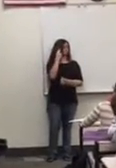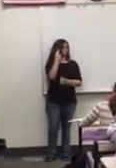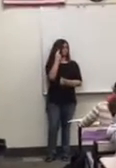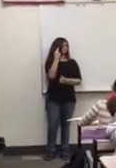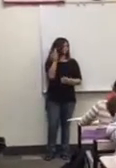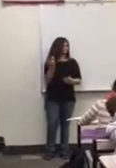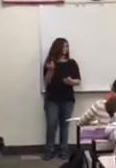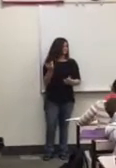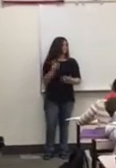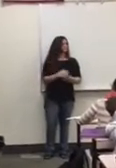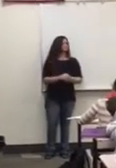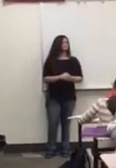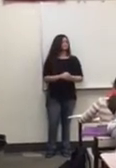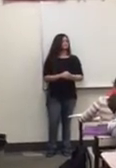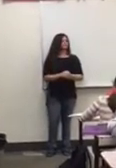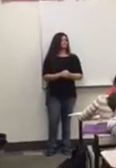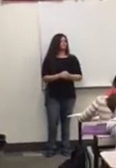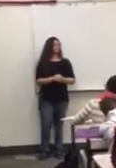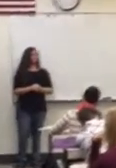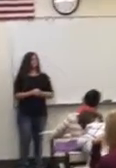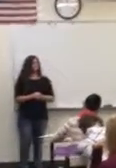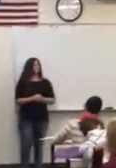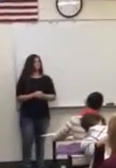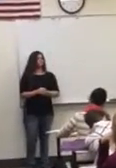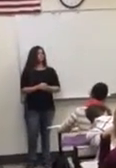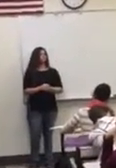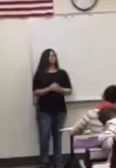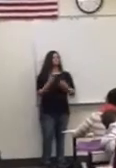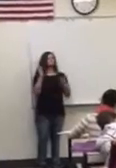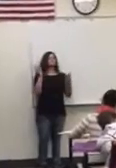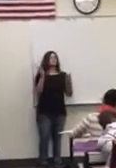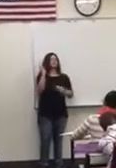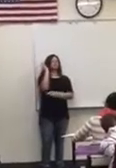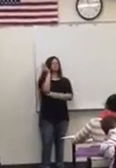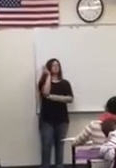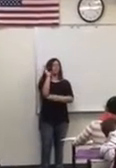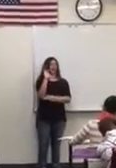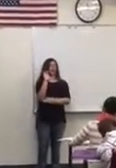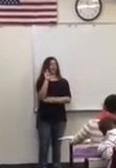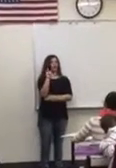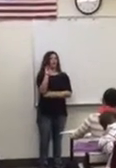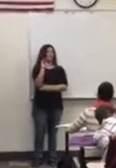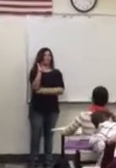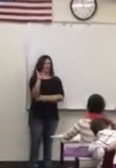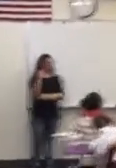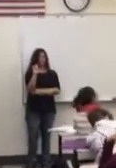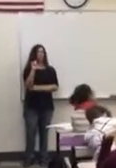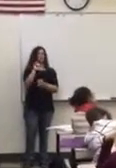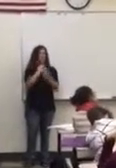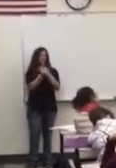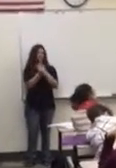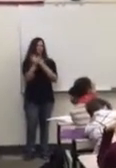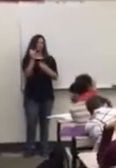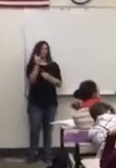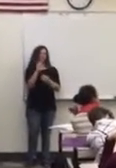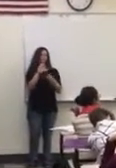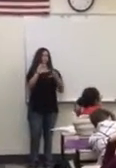you are giving a speech on climate change, global warming, or something like that, is your speech aided